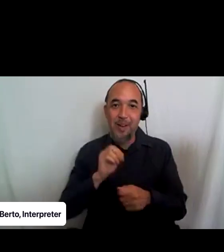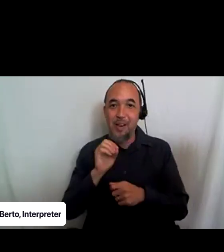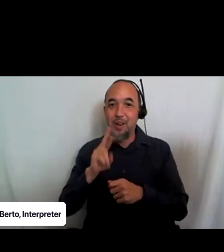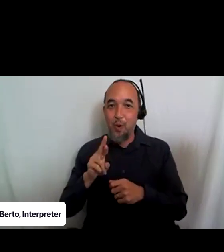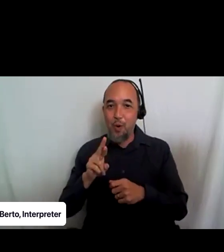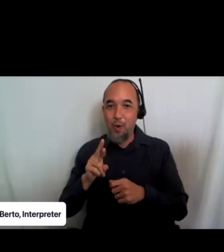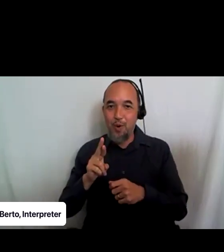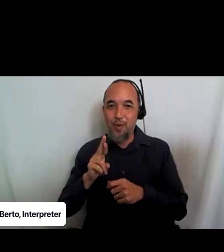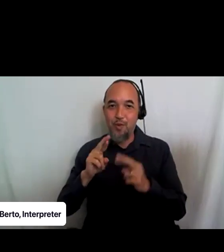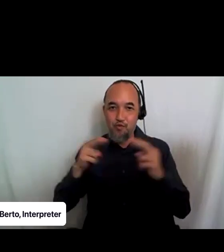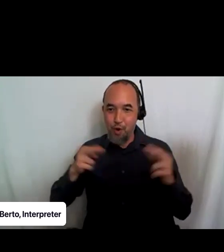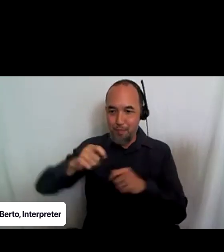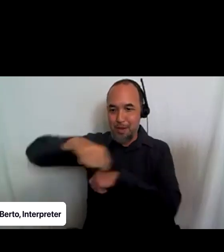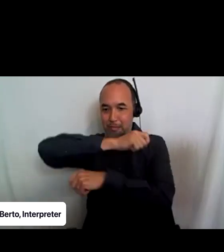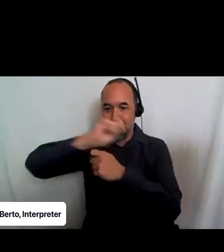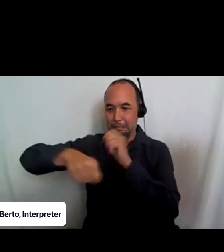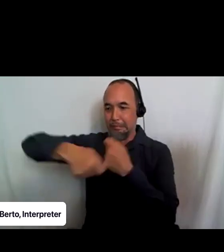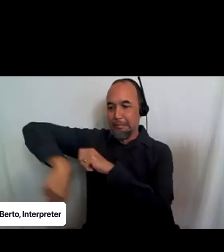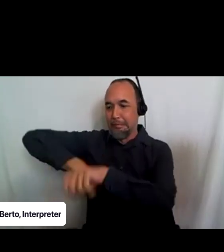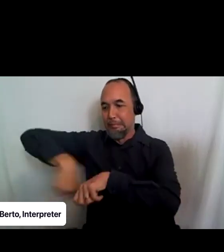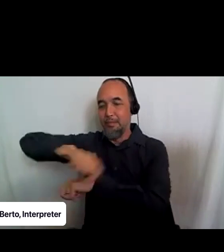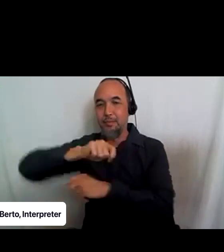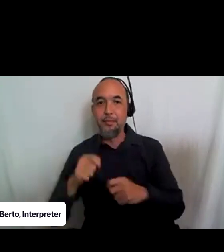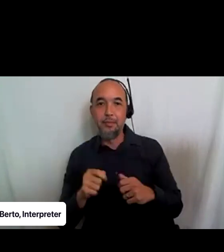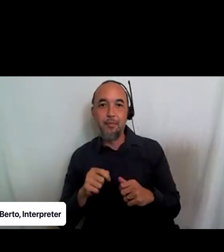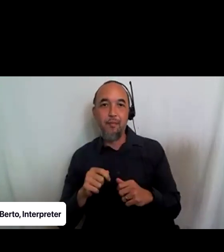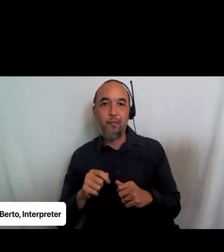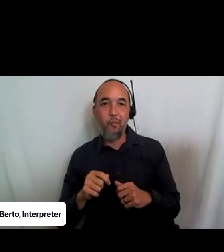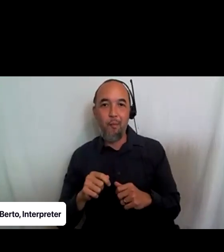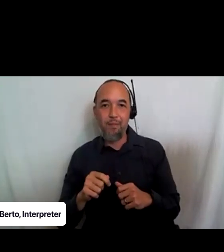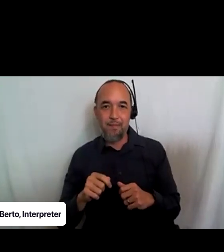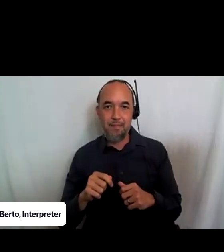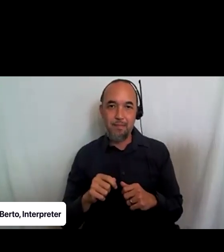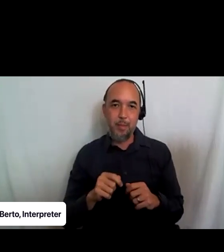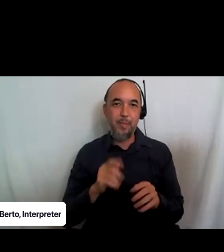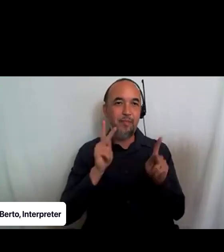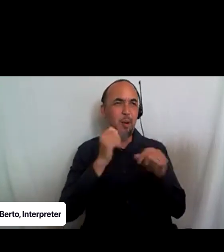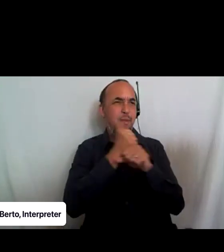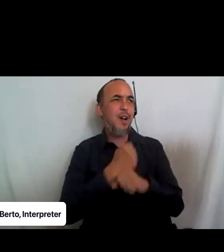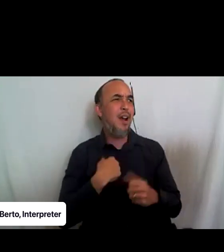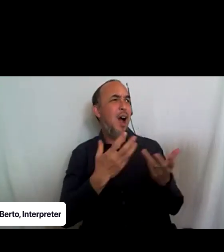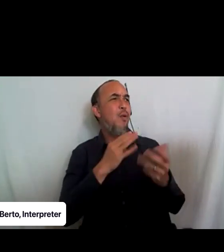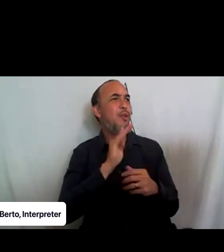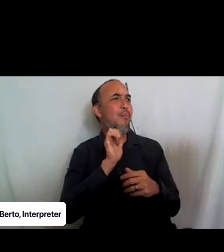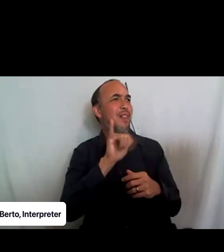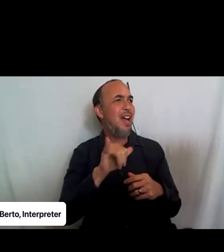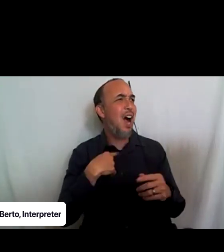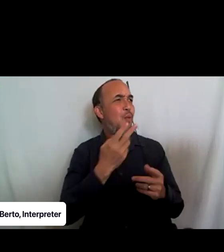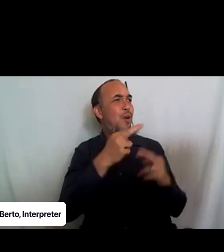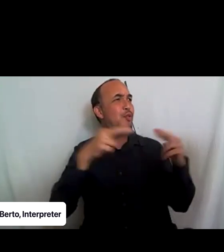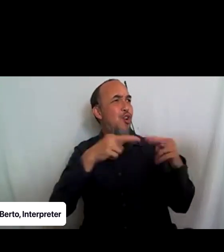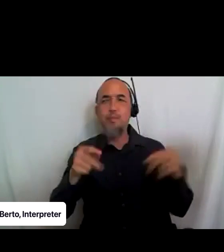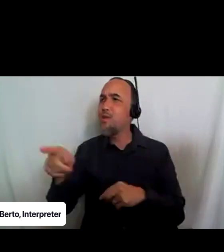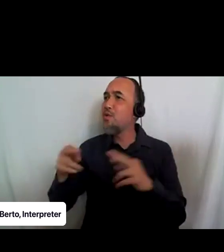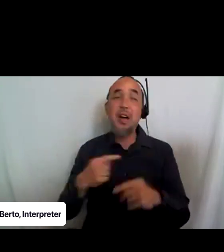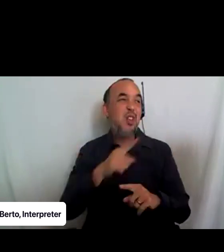there trying to fold rope together. Because then everyone would fight. They're like, no, no, no, I want to belay. No, I want to belay. Because that's the only thing we knew how to do. Is like, you do the knot. I'm like, I don't